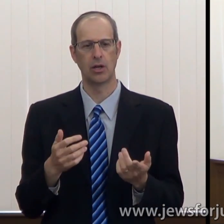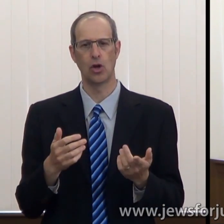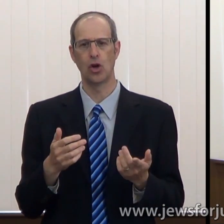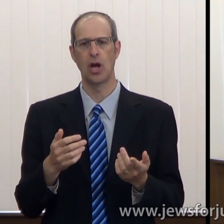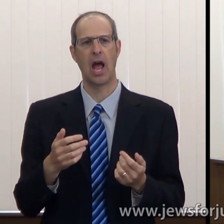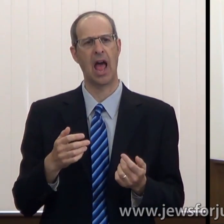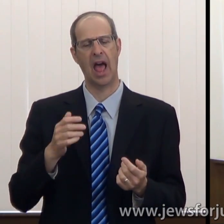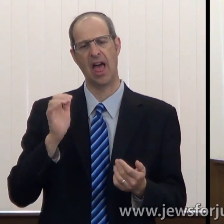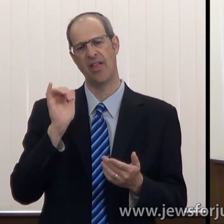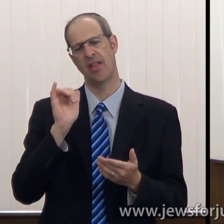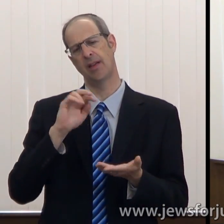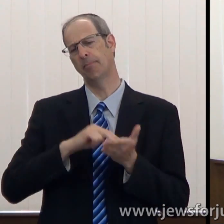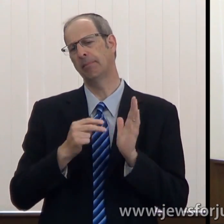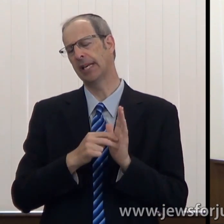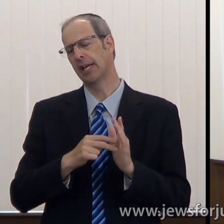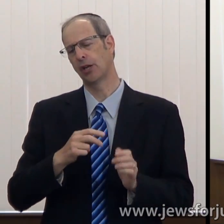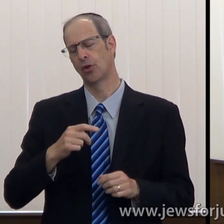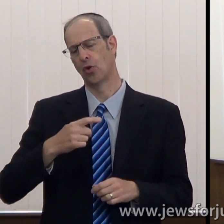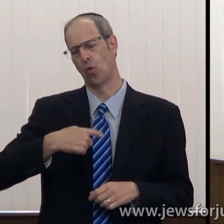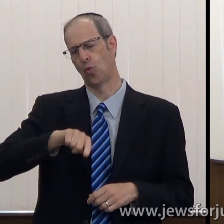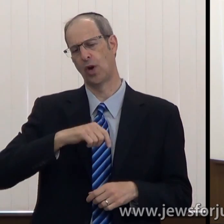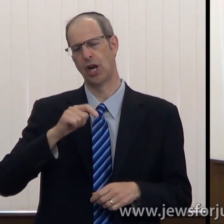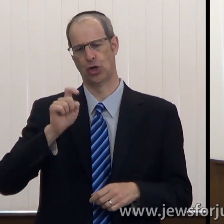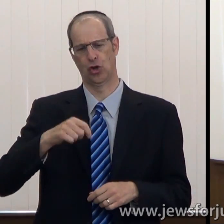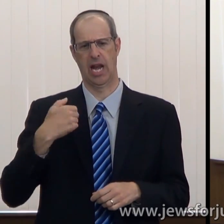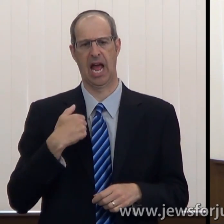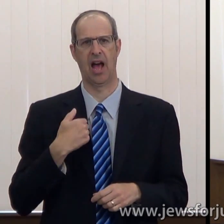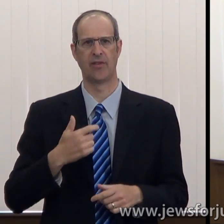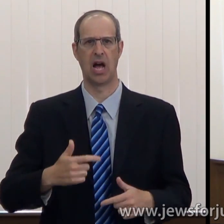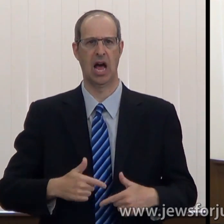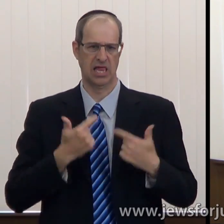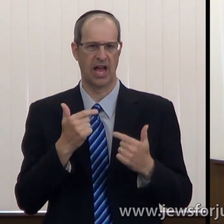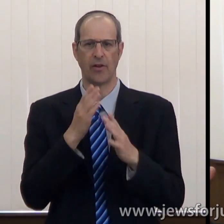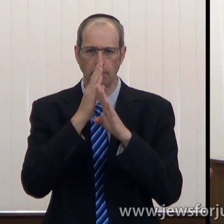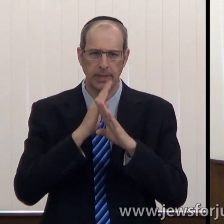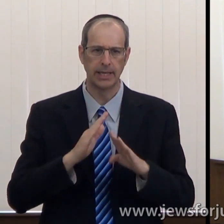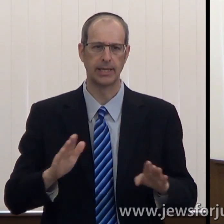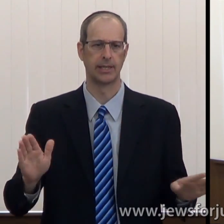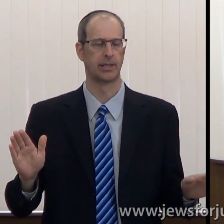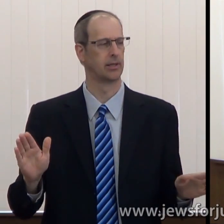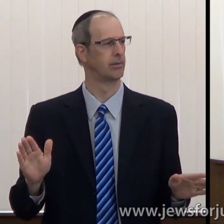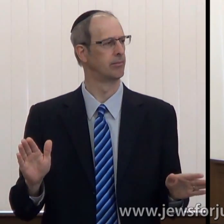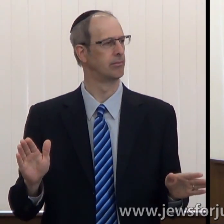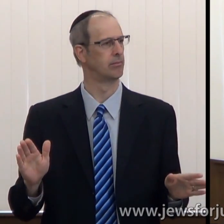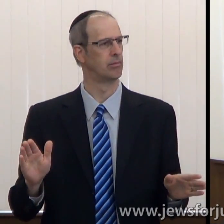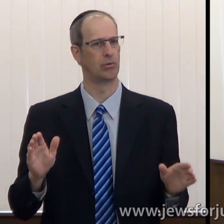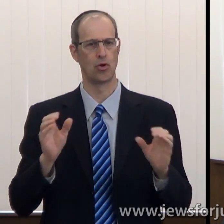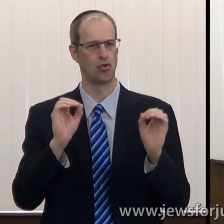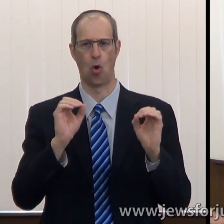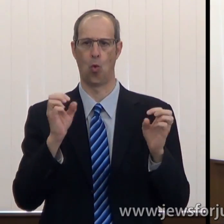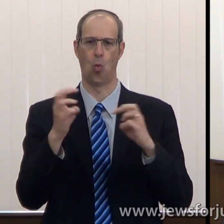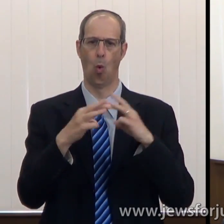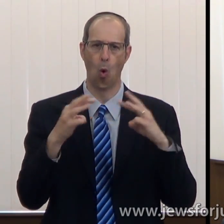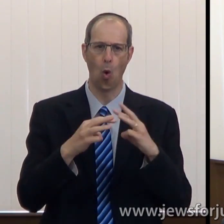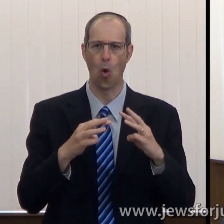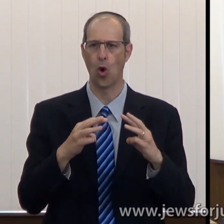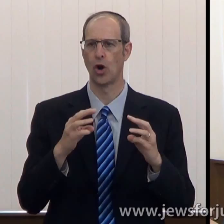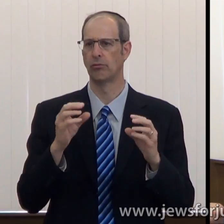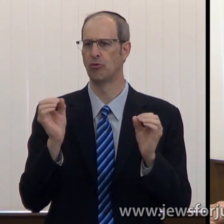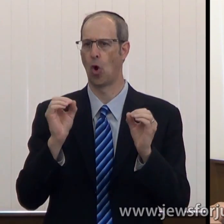peace, are we asking that we have no war and no